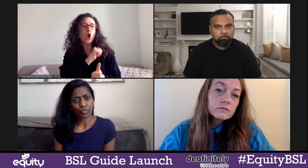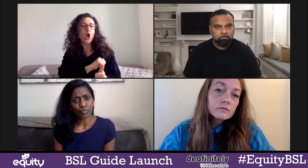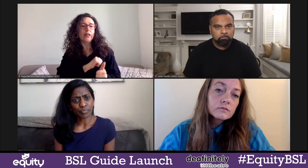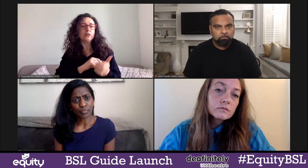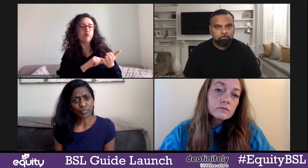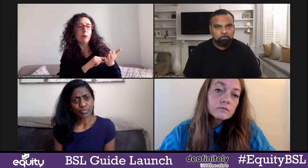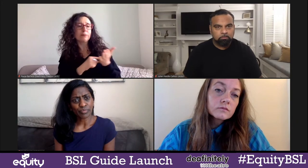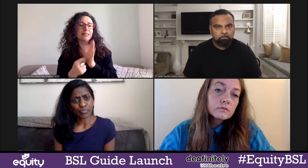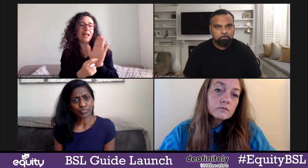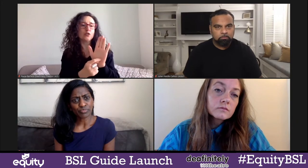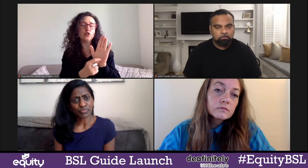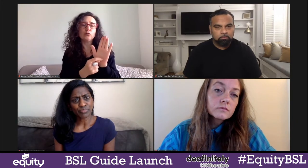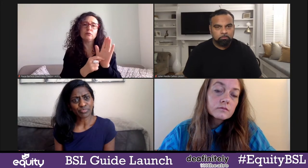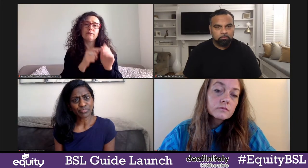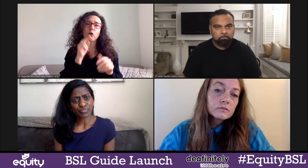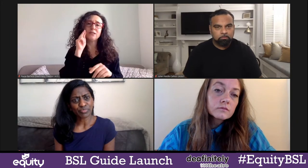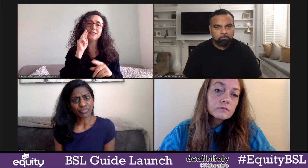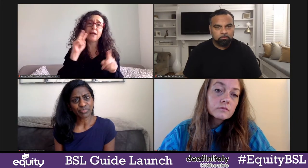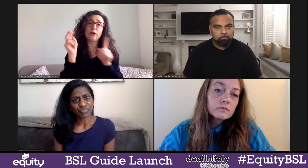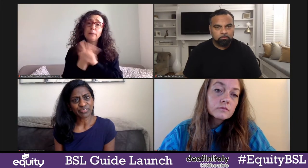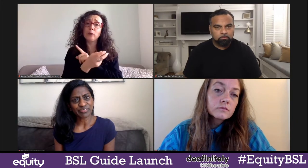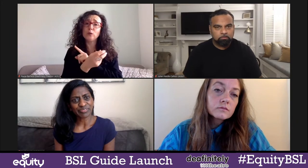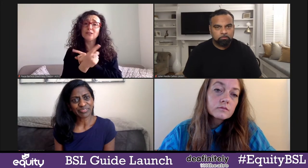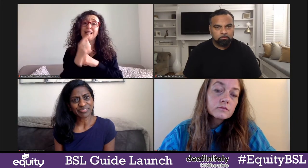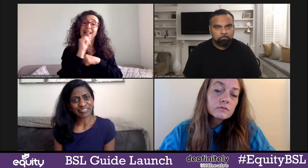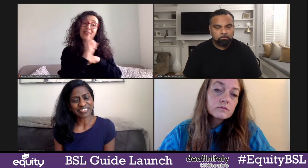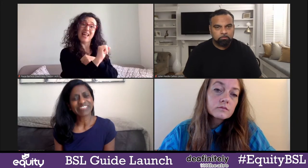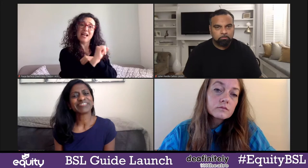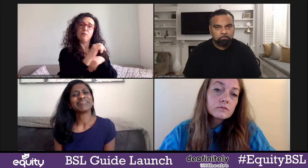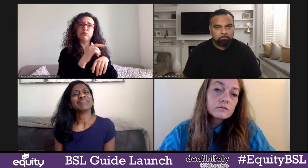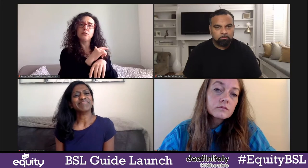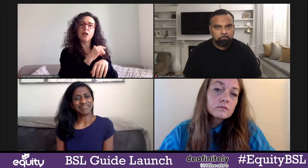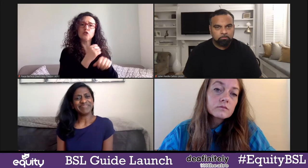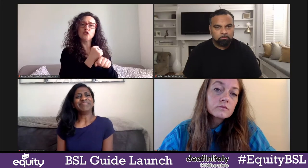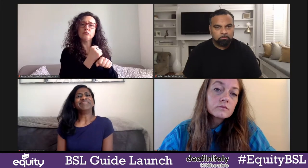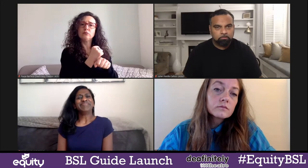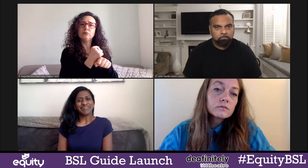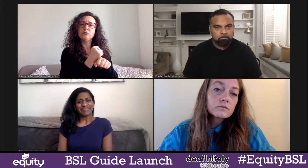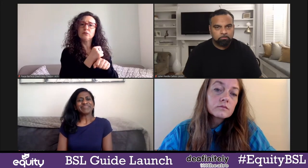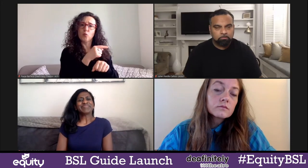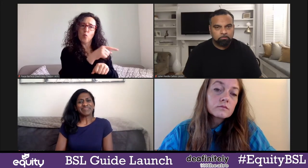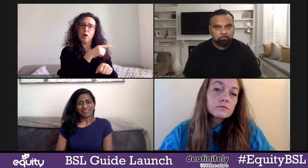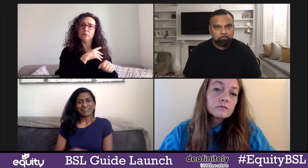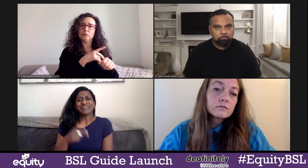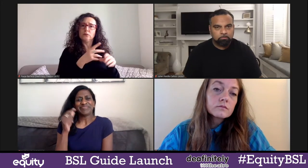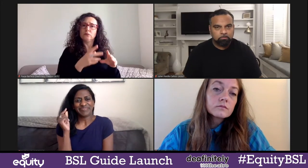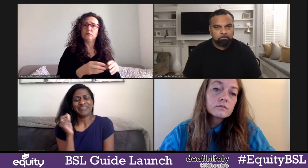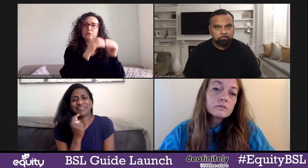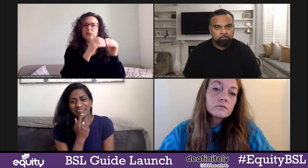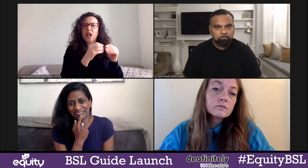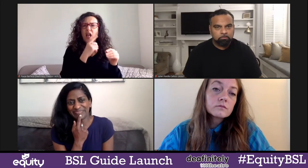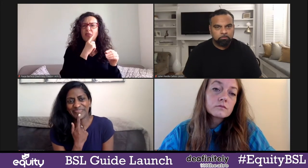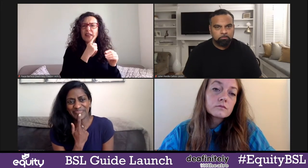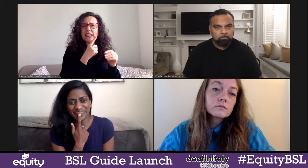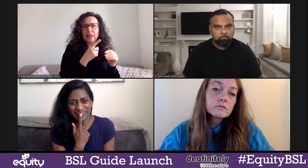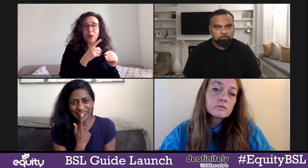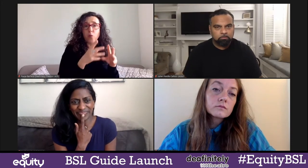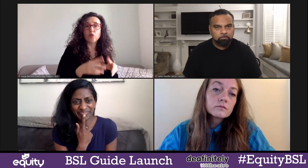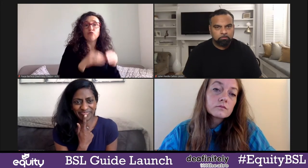the correct and honest representation of BSL and the deaf community in their production?